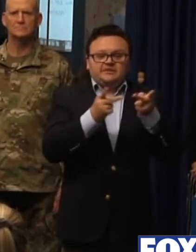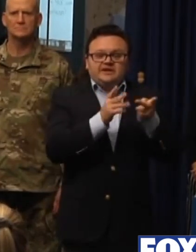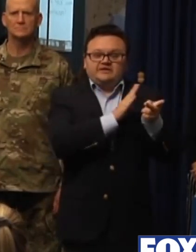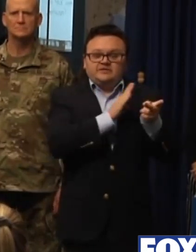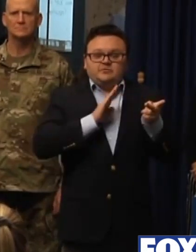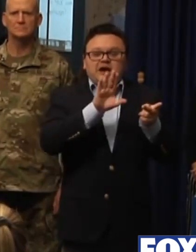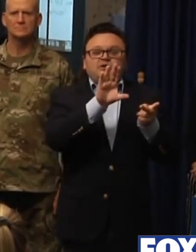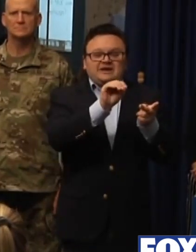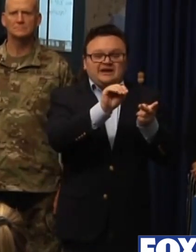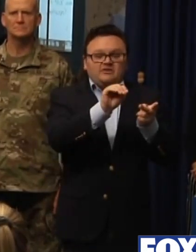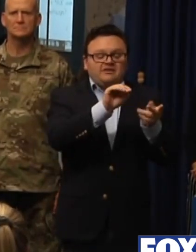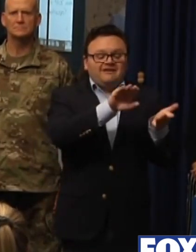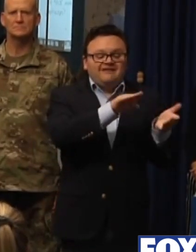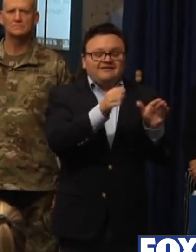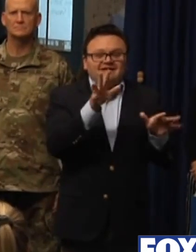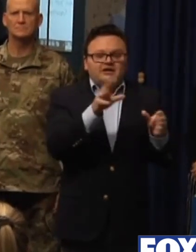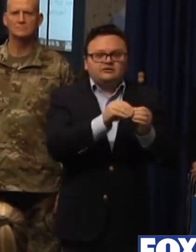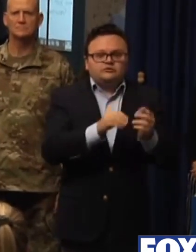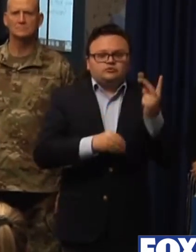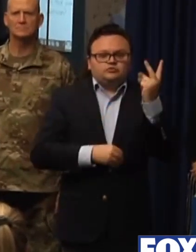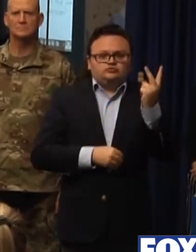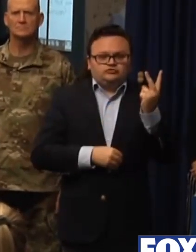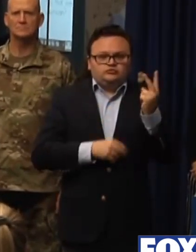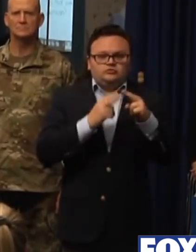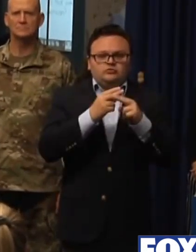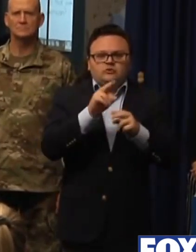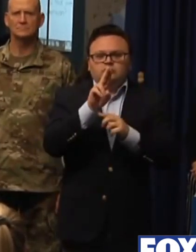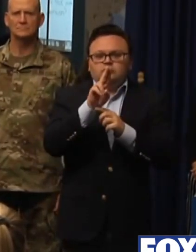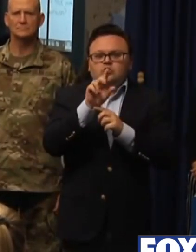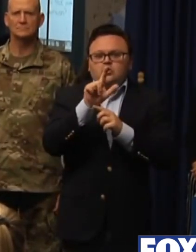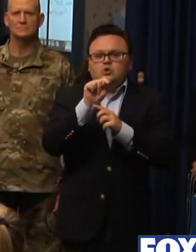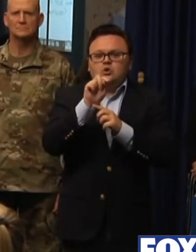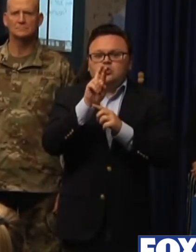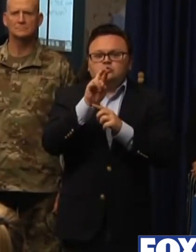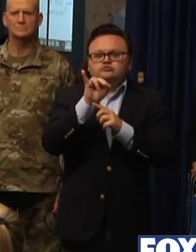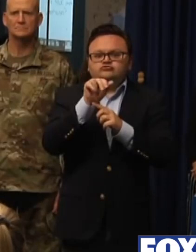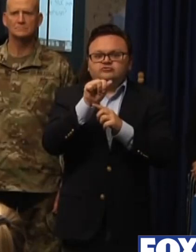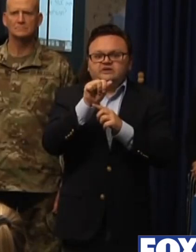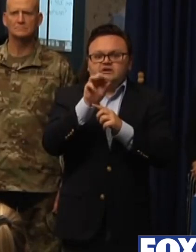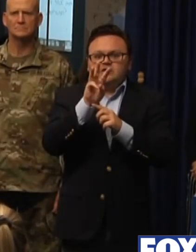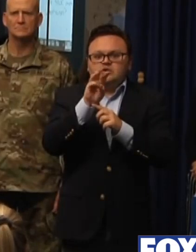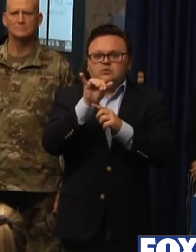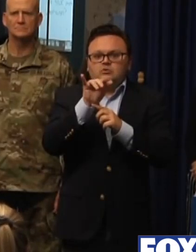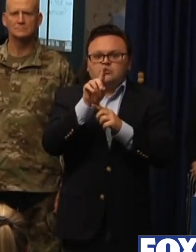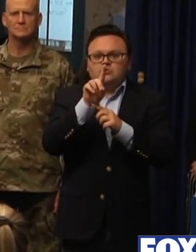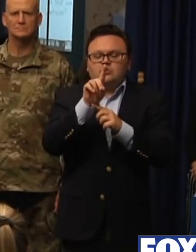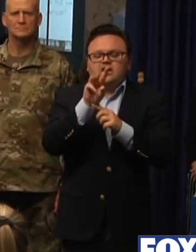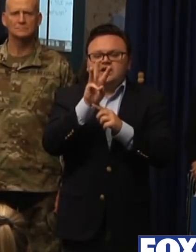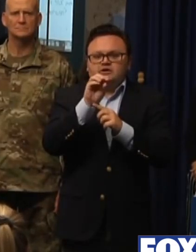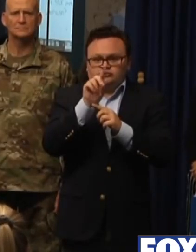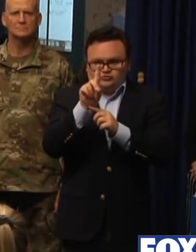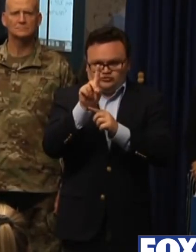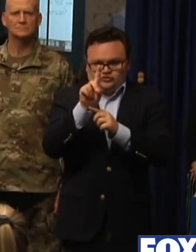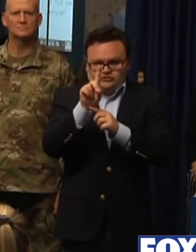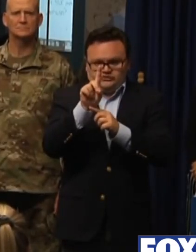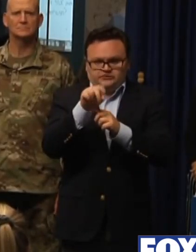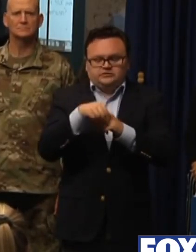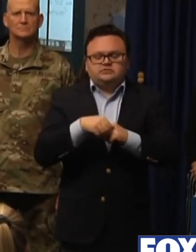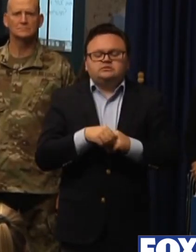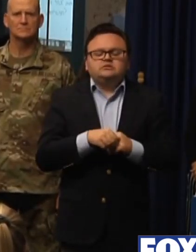County, Altria Wildwood. They got 96 on the ALF side, 123 on the independent